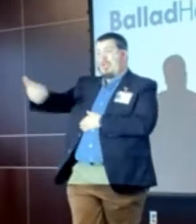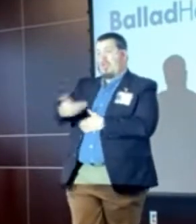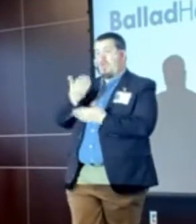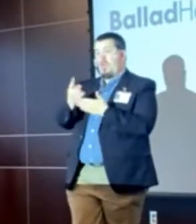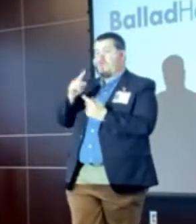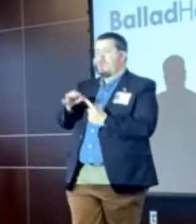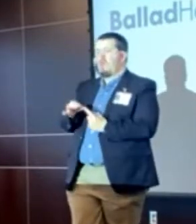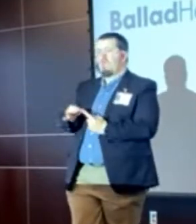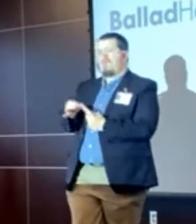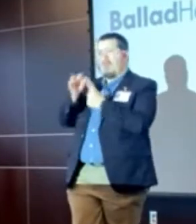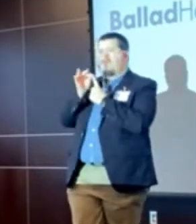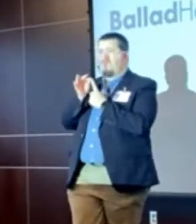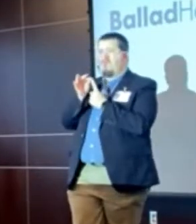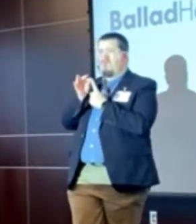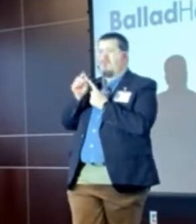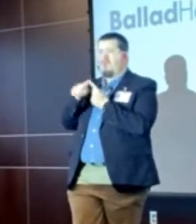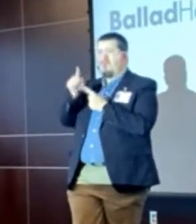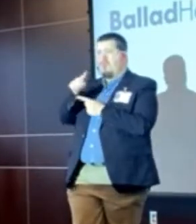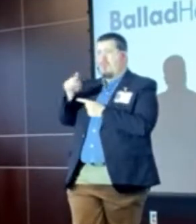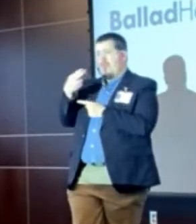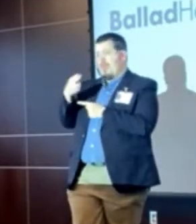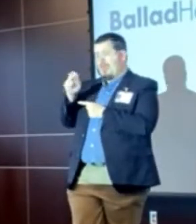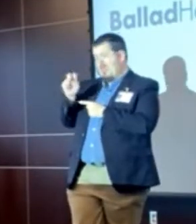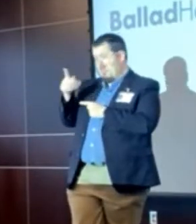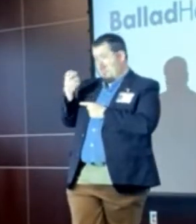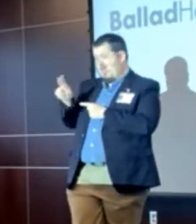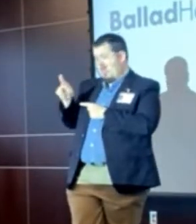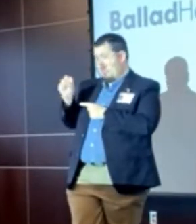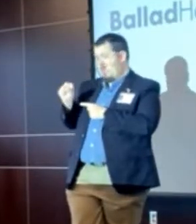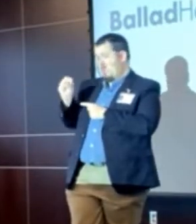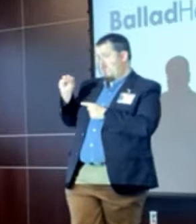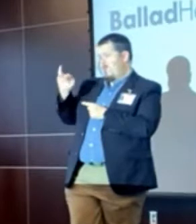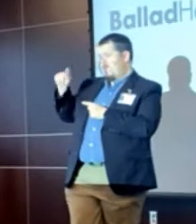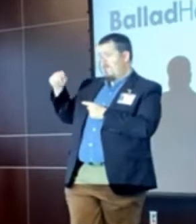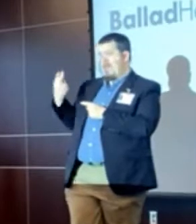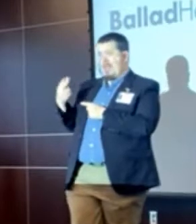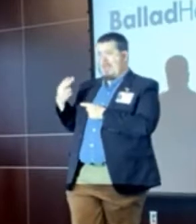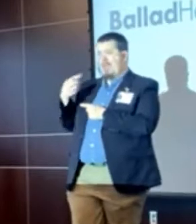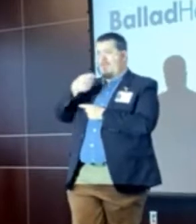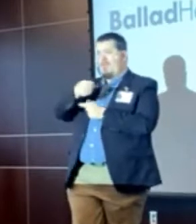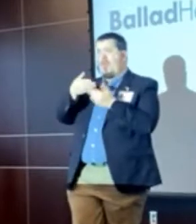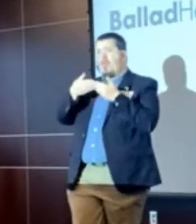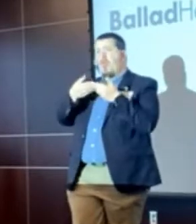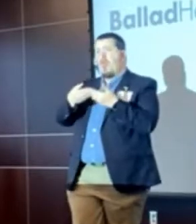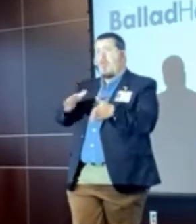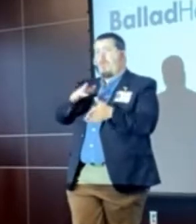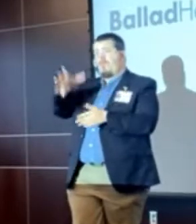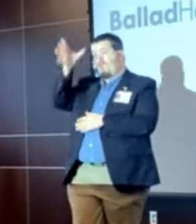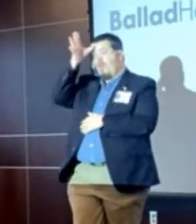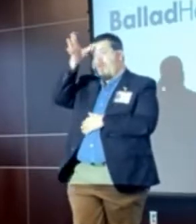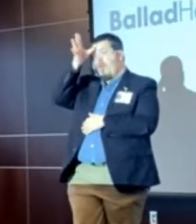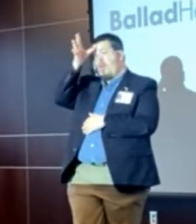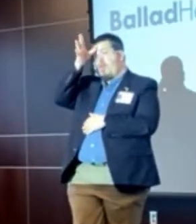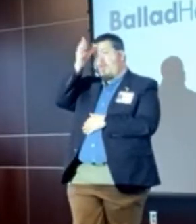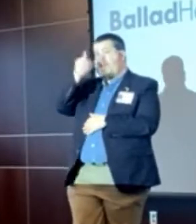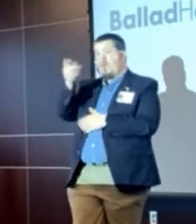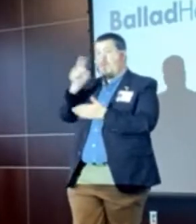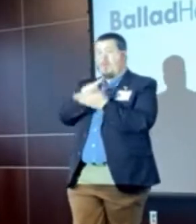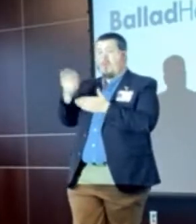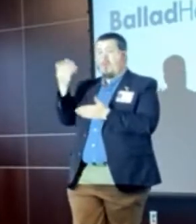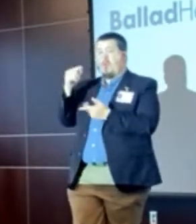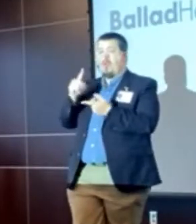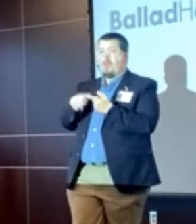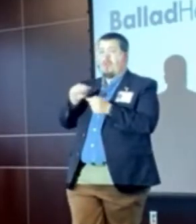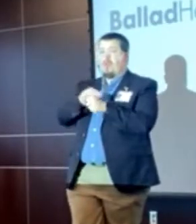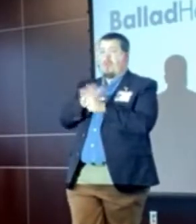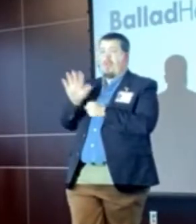really special to you. Heather Smith is with us. Heather lost her father a few weeks ago to